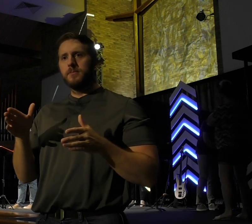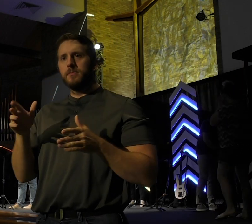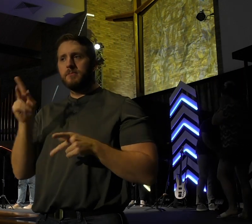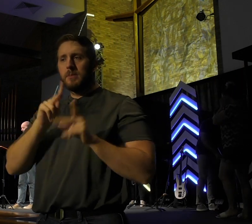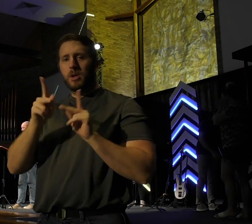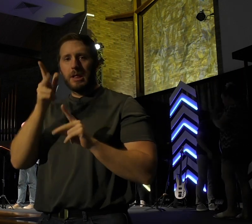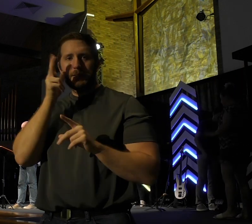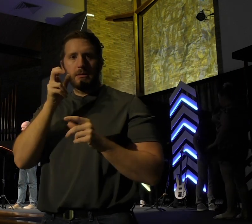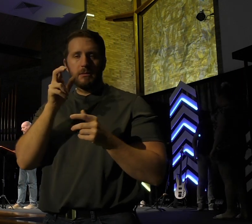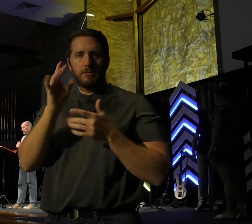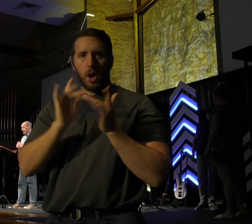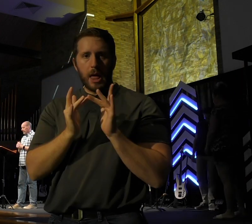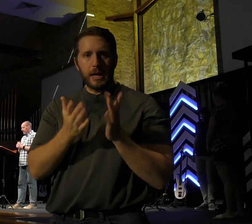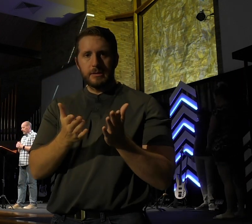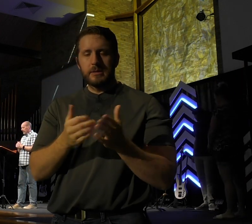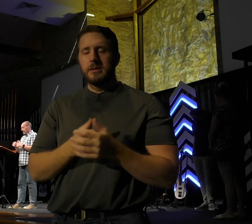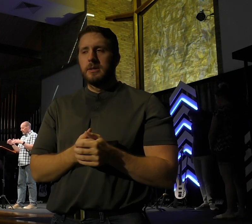online.